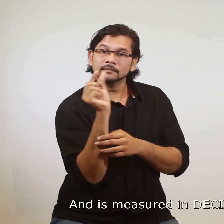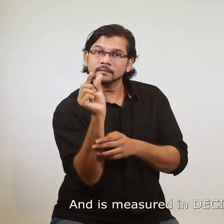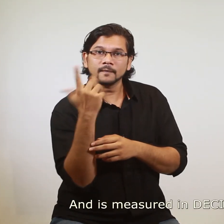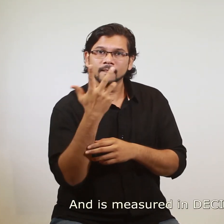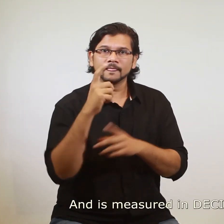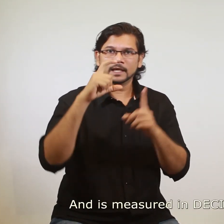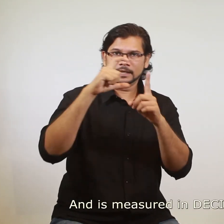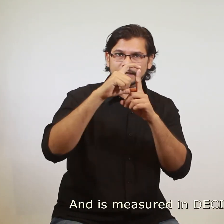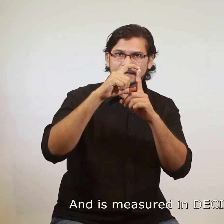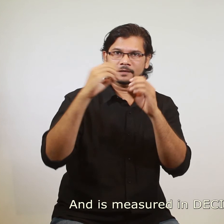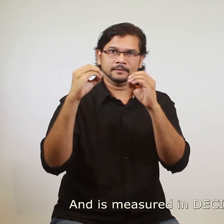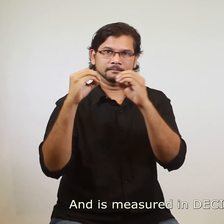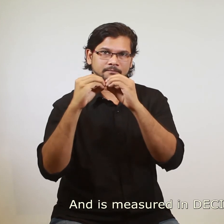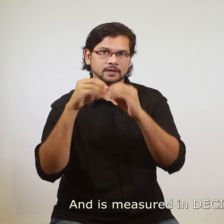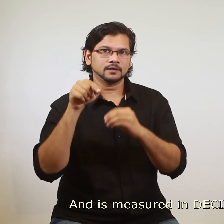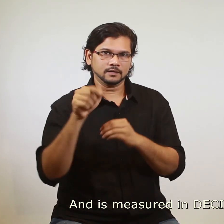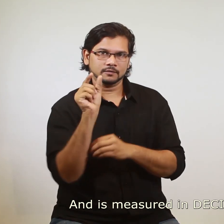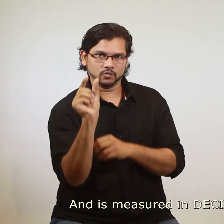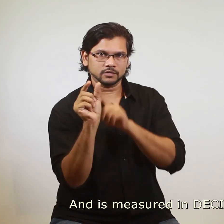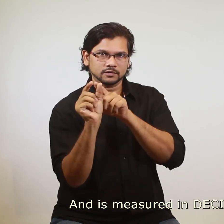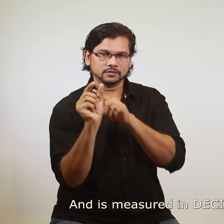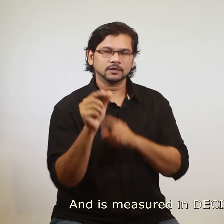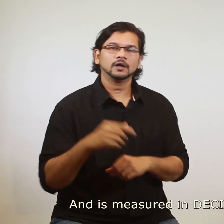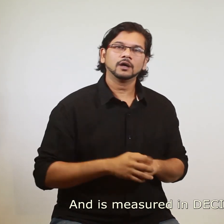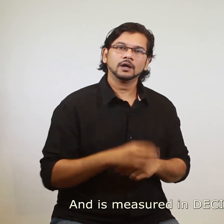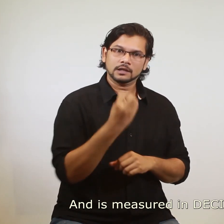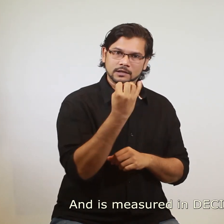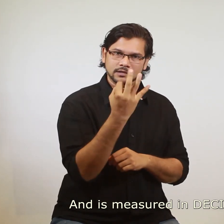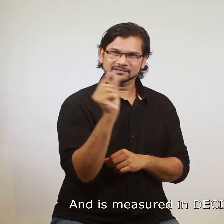And is measured in decibels or dB.